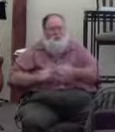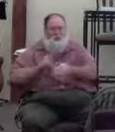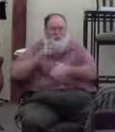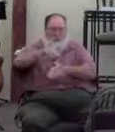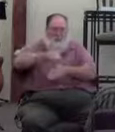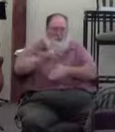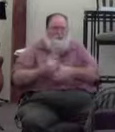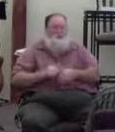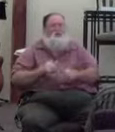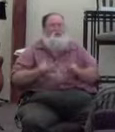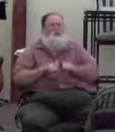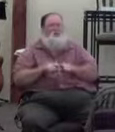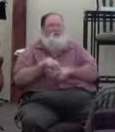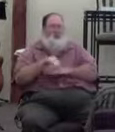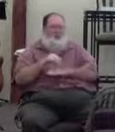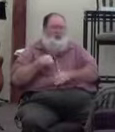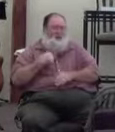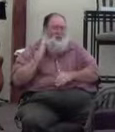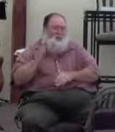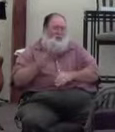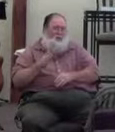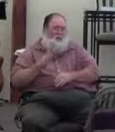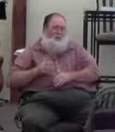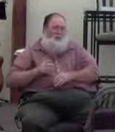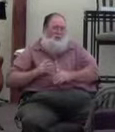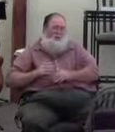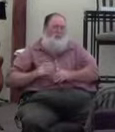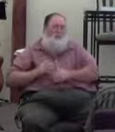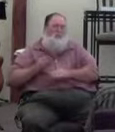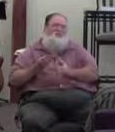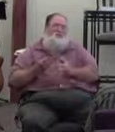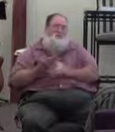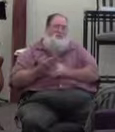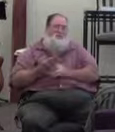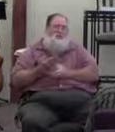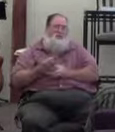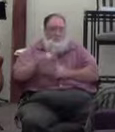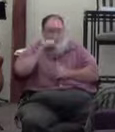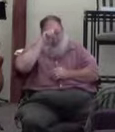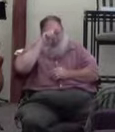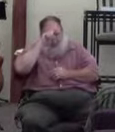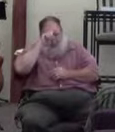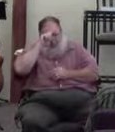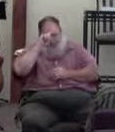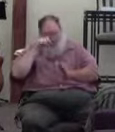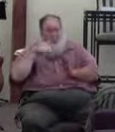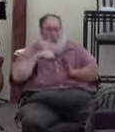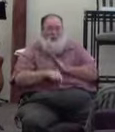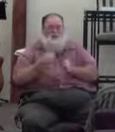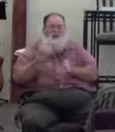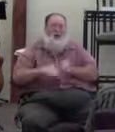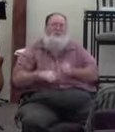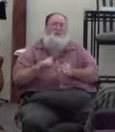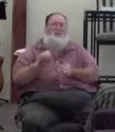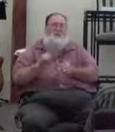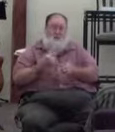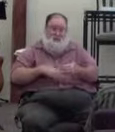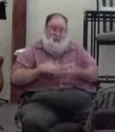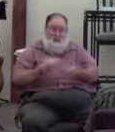that same night, I will pass through Egypt and strike down every firstborn, both